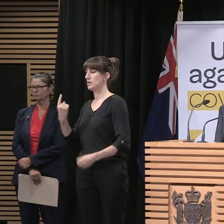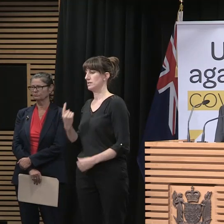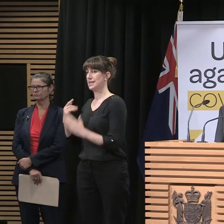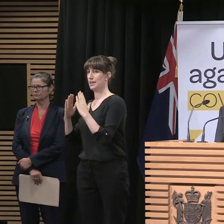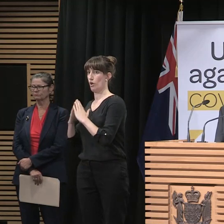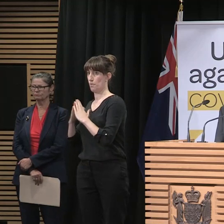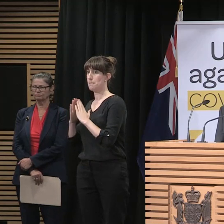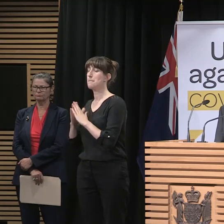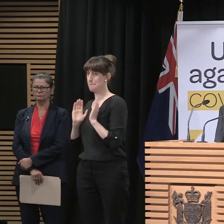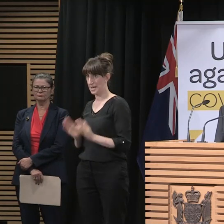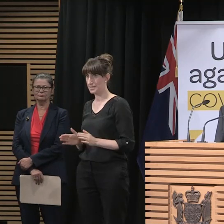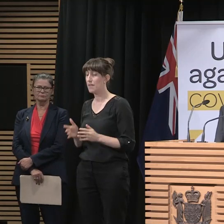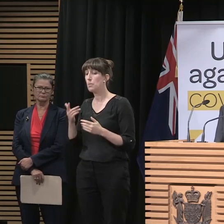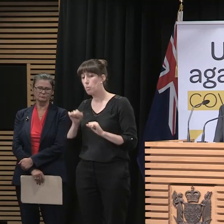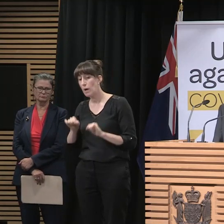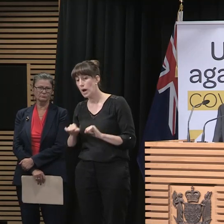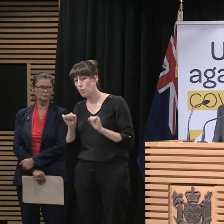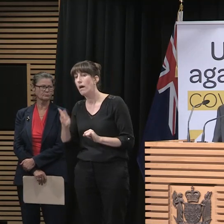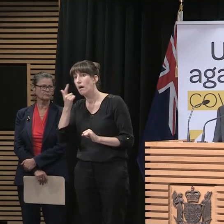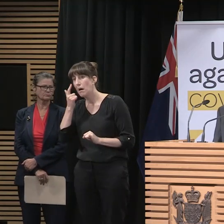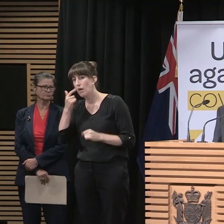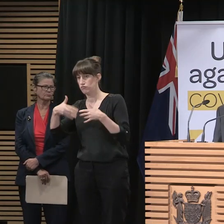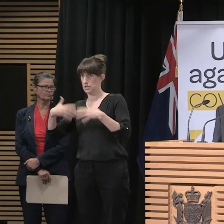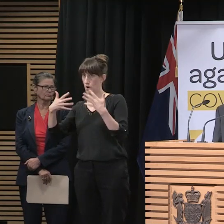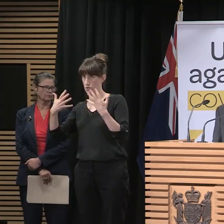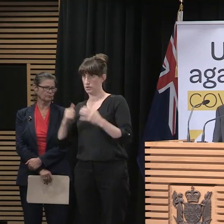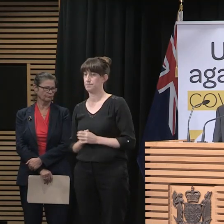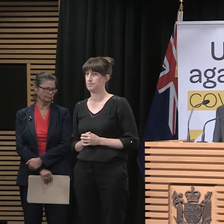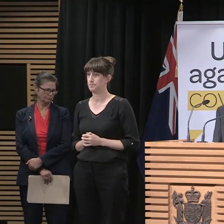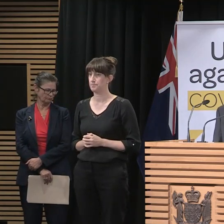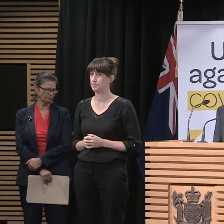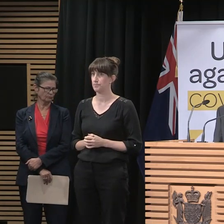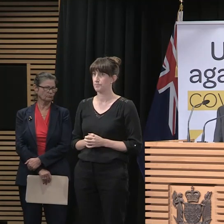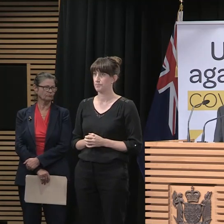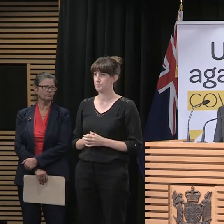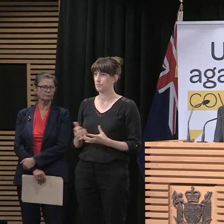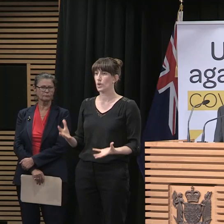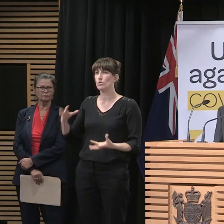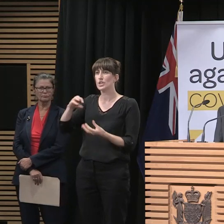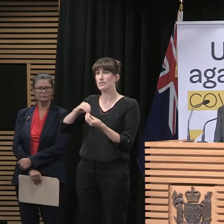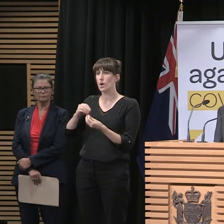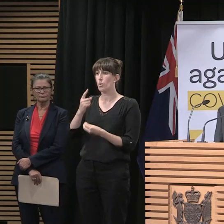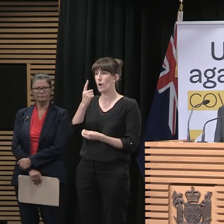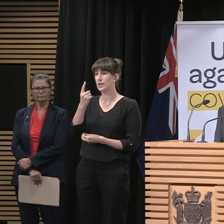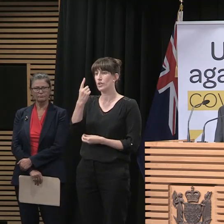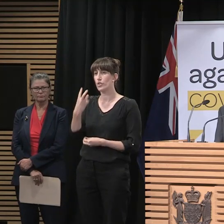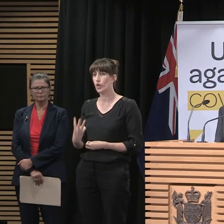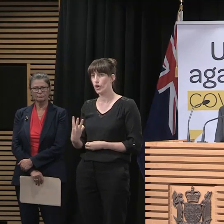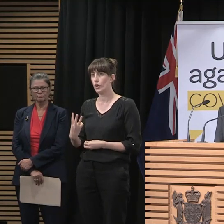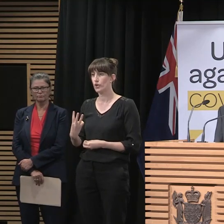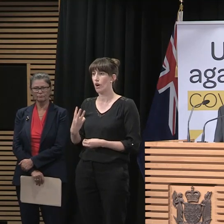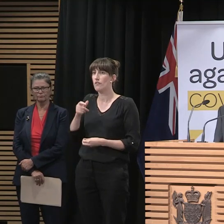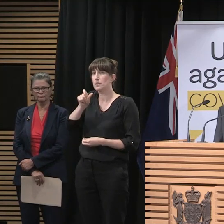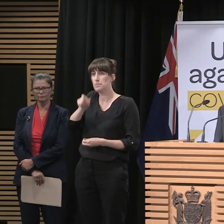So far, we have information on around 1/3 of the new cases that I'm reporting today, and all of